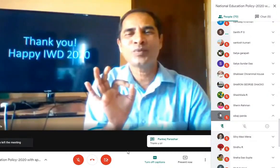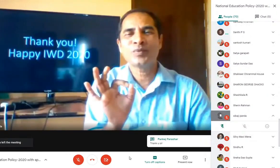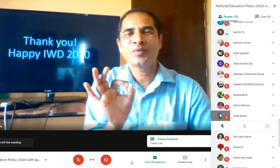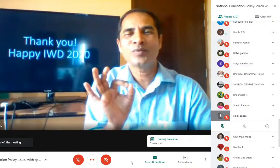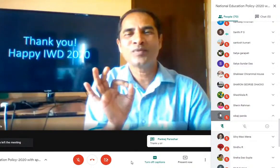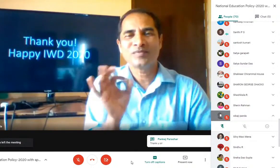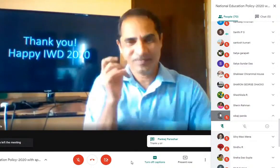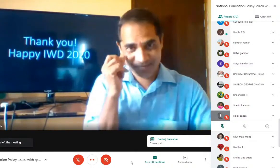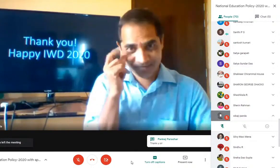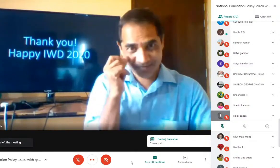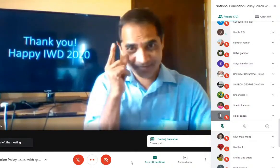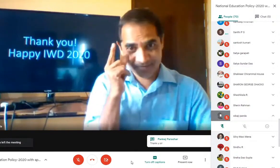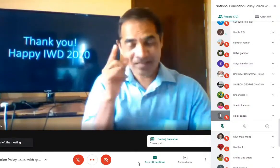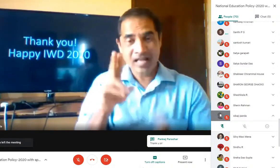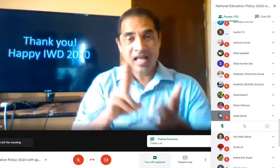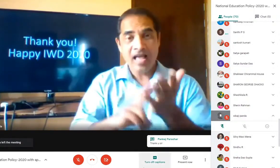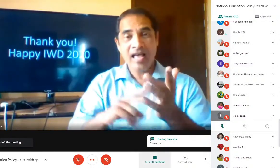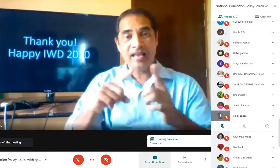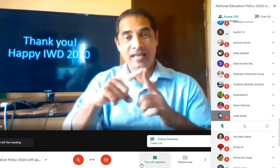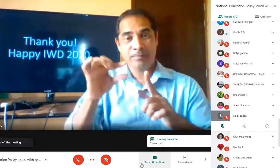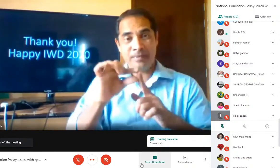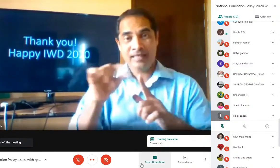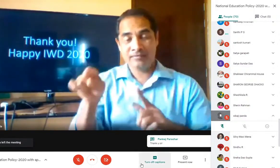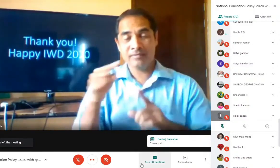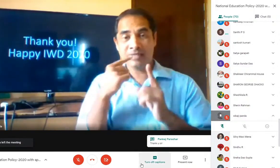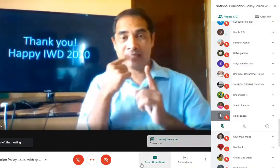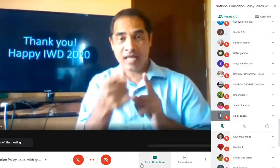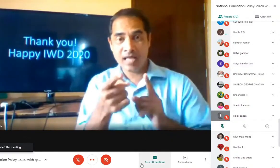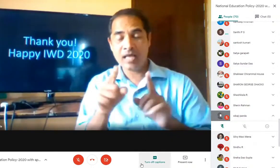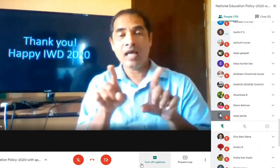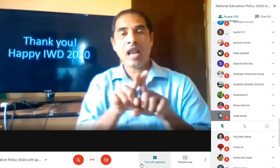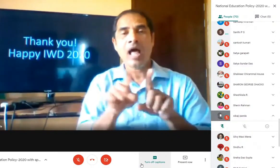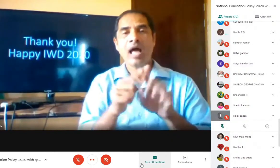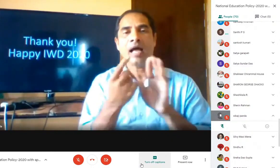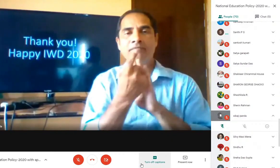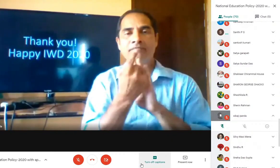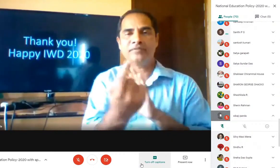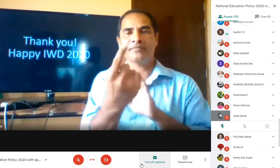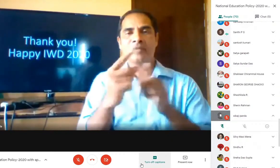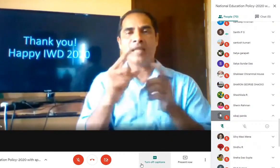but they're not doing that. You understand? In NEP,